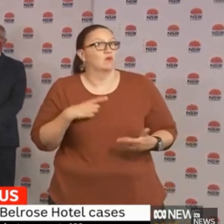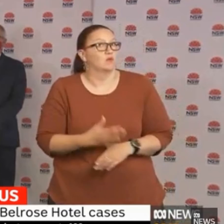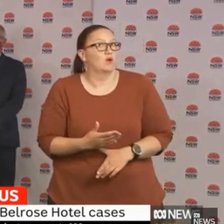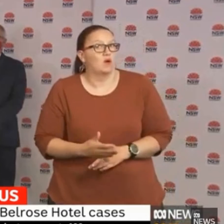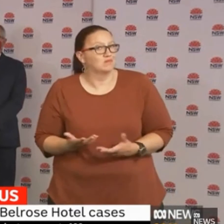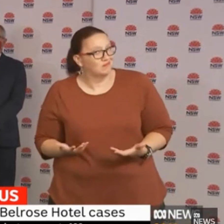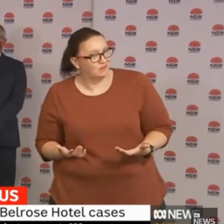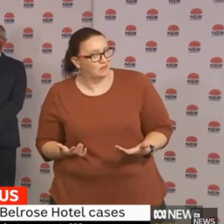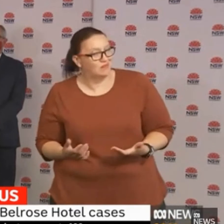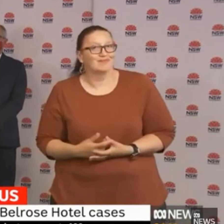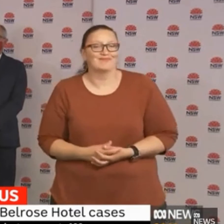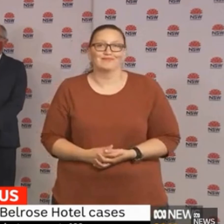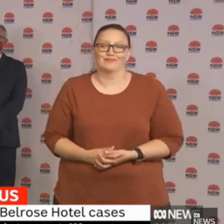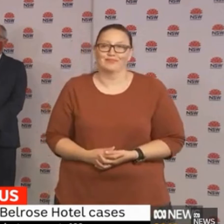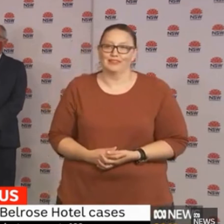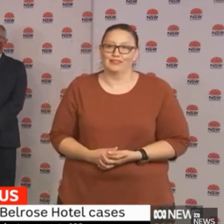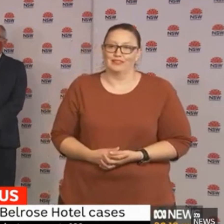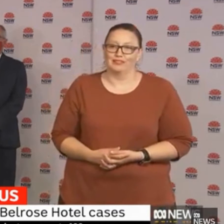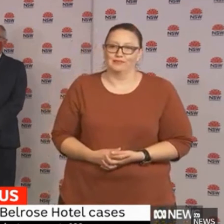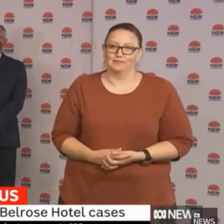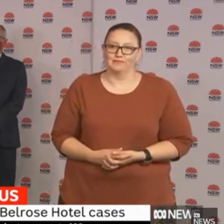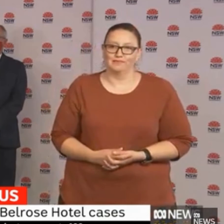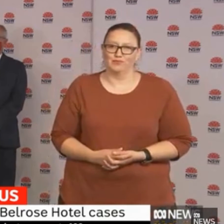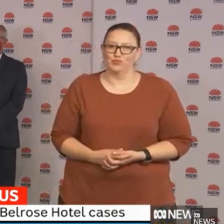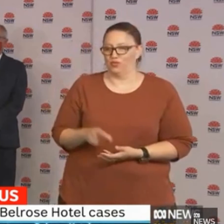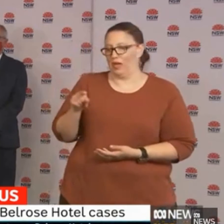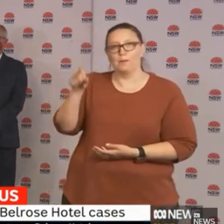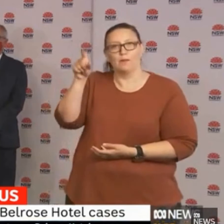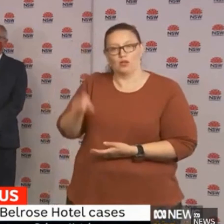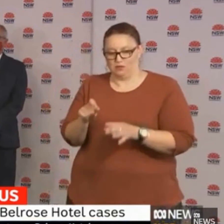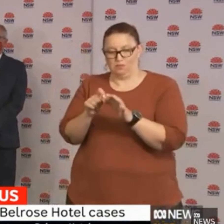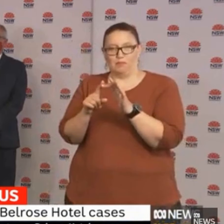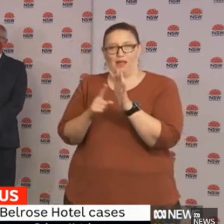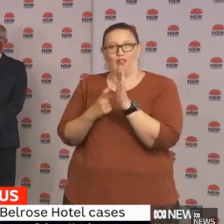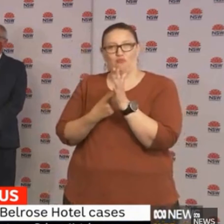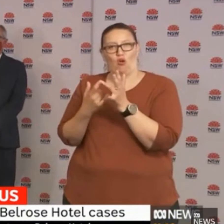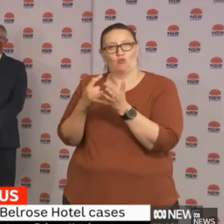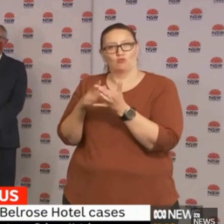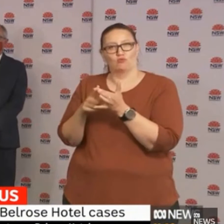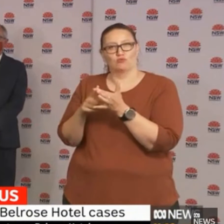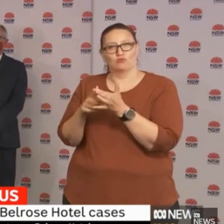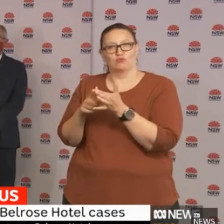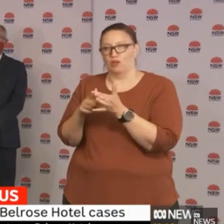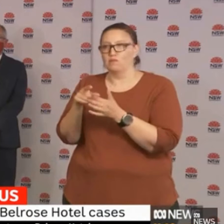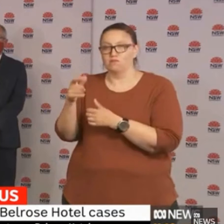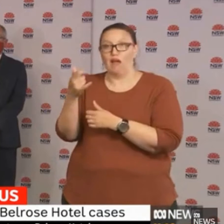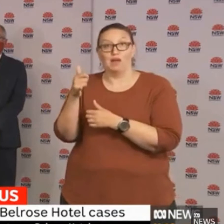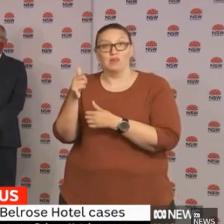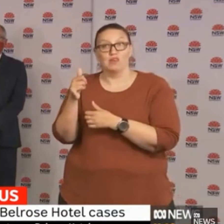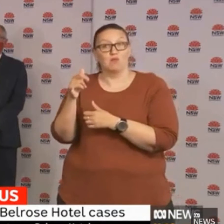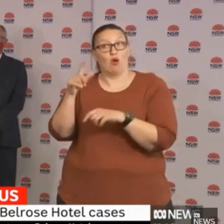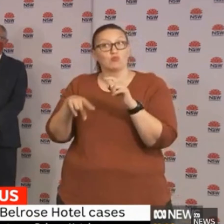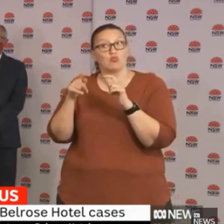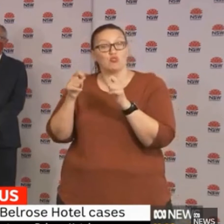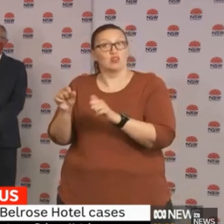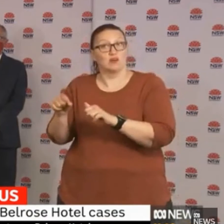So, but we are following up a couple of other people that might have had early onsets, but that also hasn't led us anywhere. So this